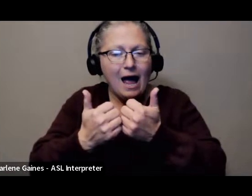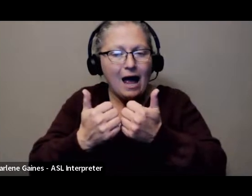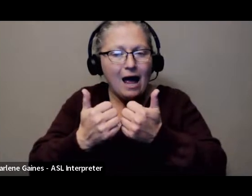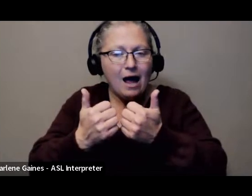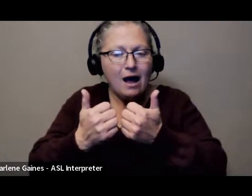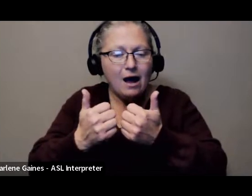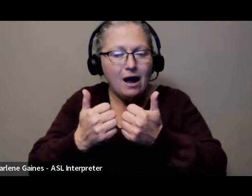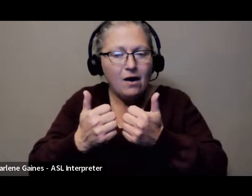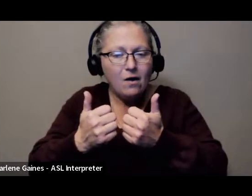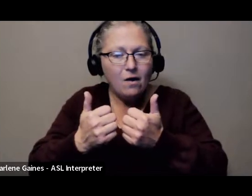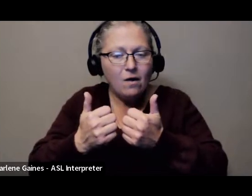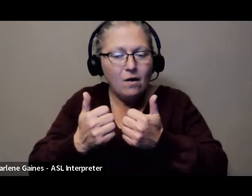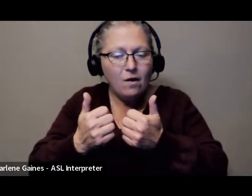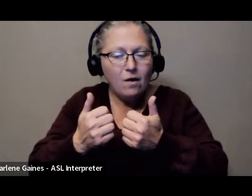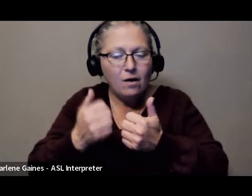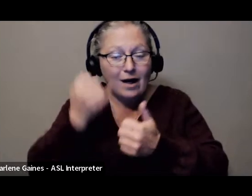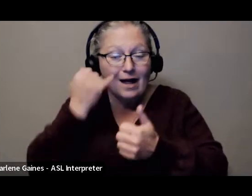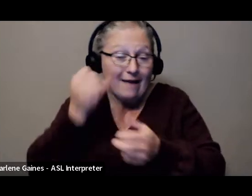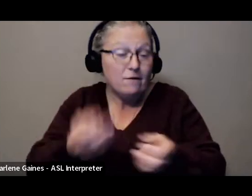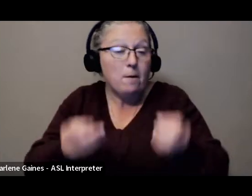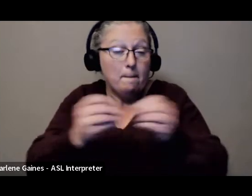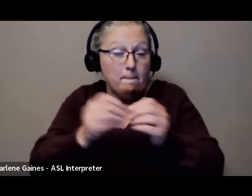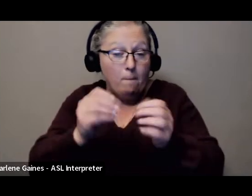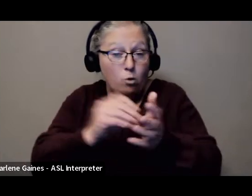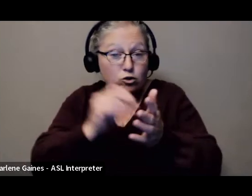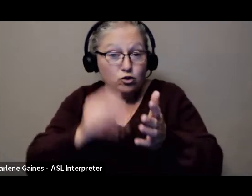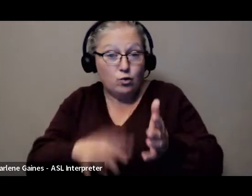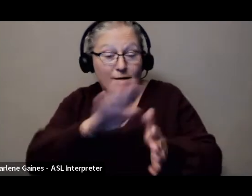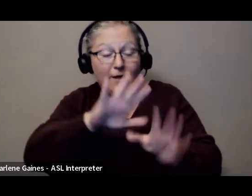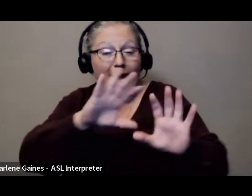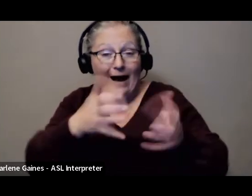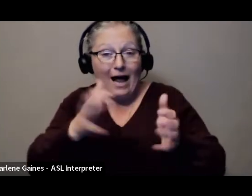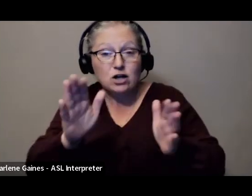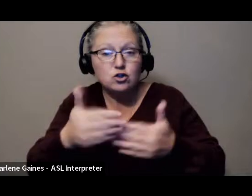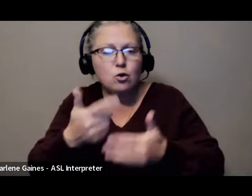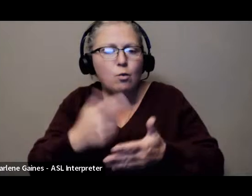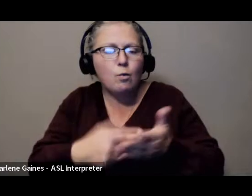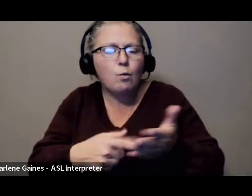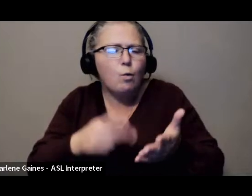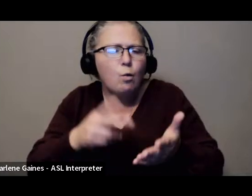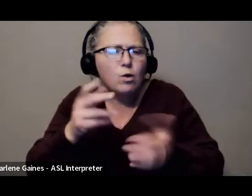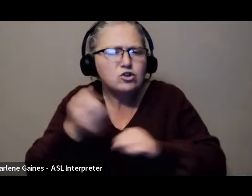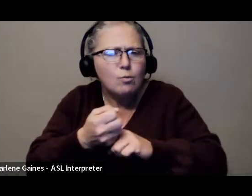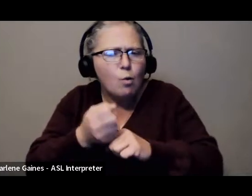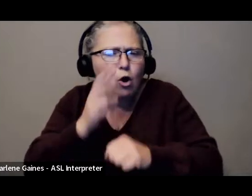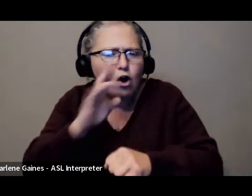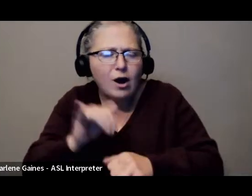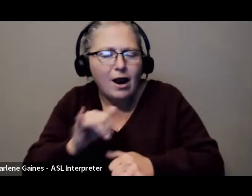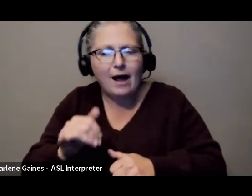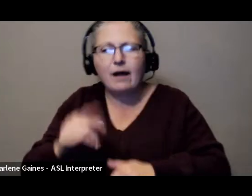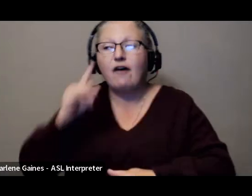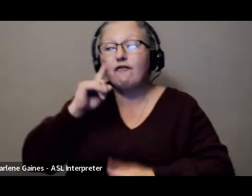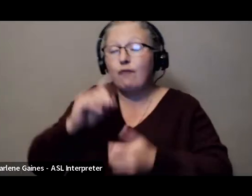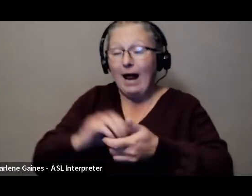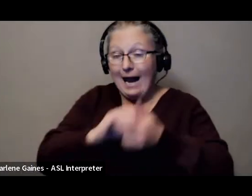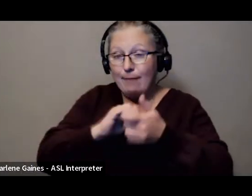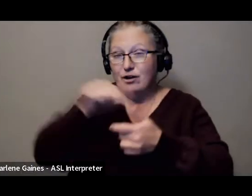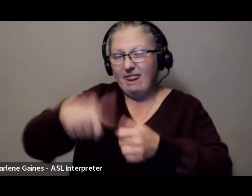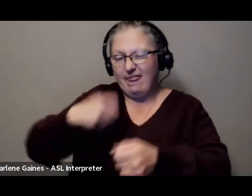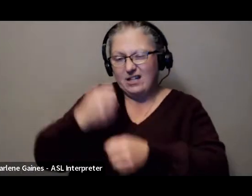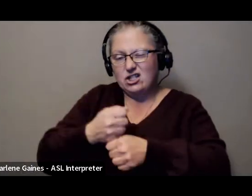once there are more students in their classroom? What is that going to look like? So for collaboration, this